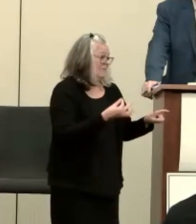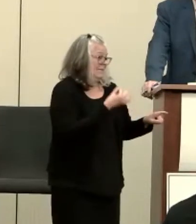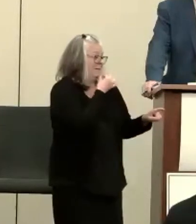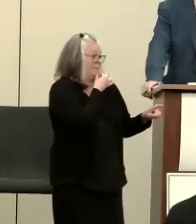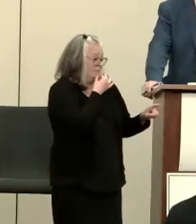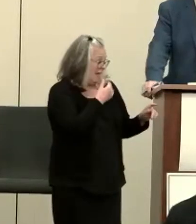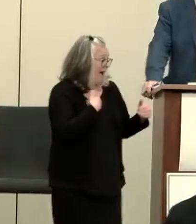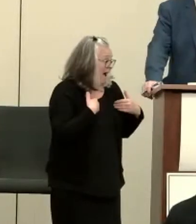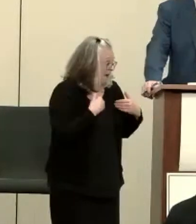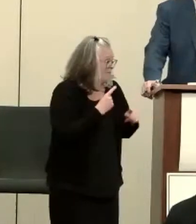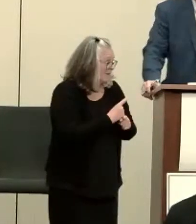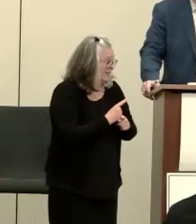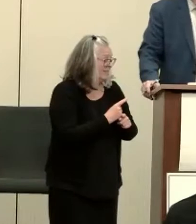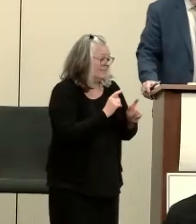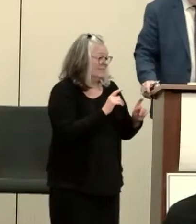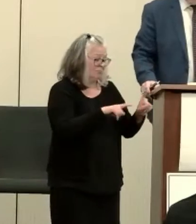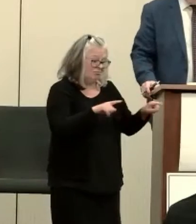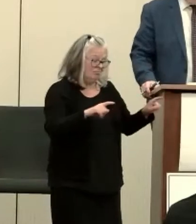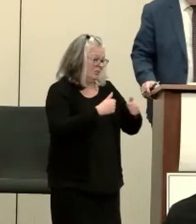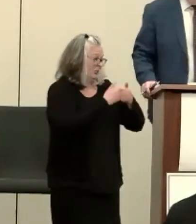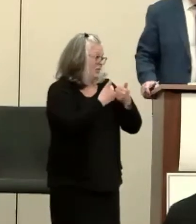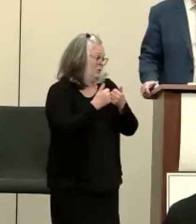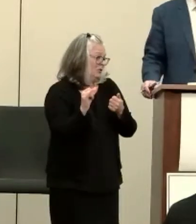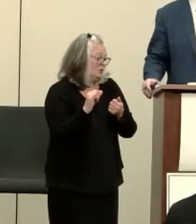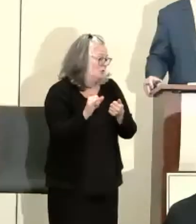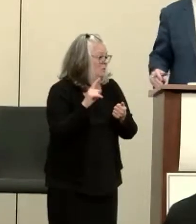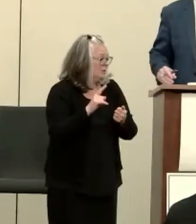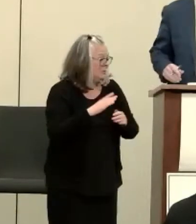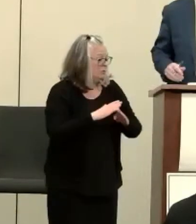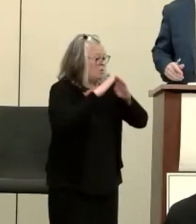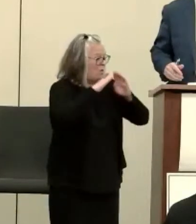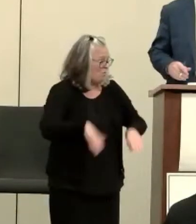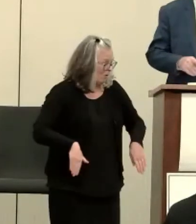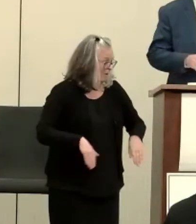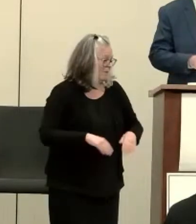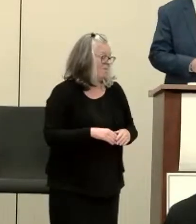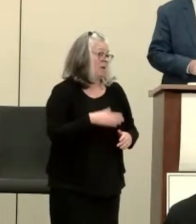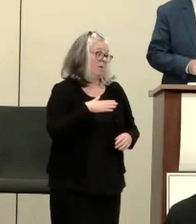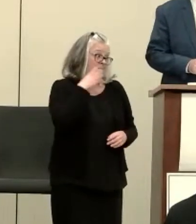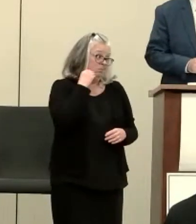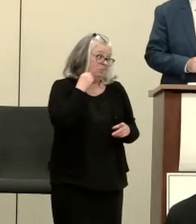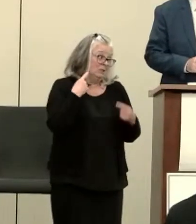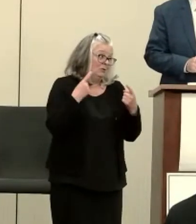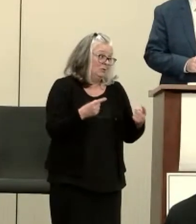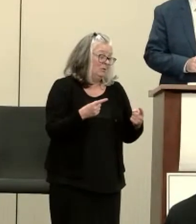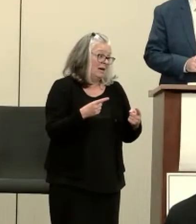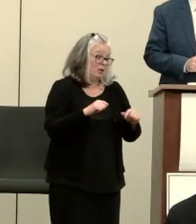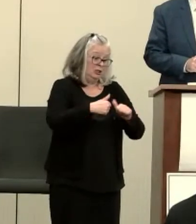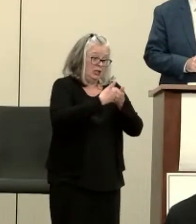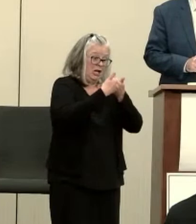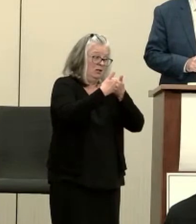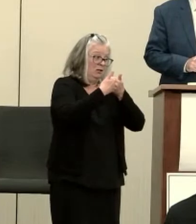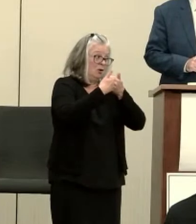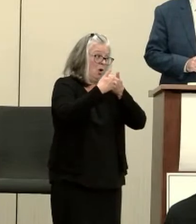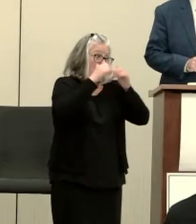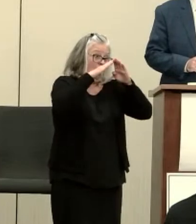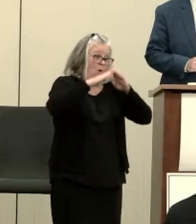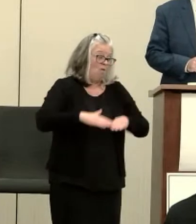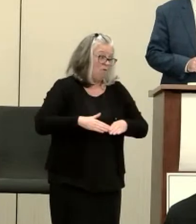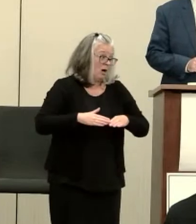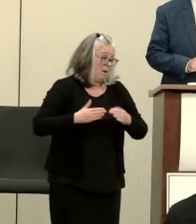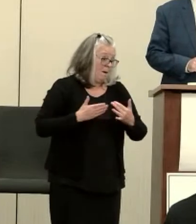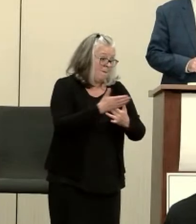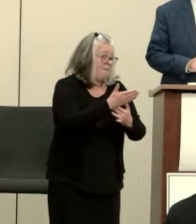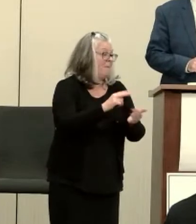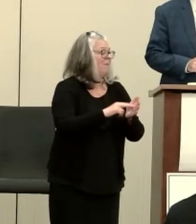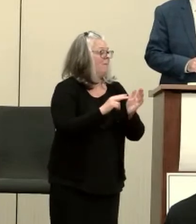to share. We all have different challenges that we need to overcome. And in my experience, overcoming those challenges gives us a